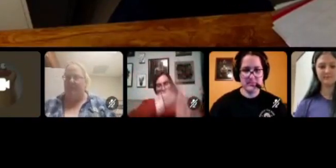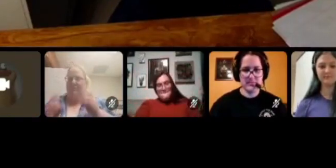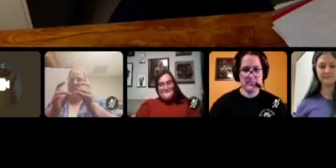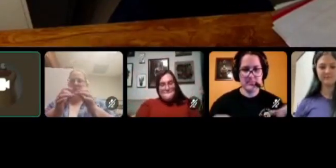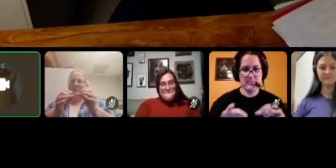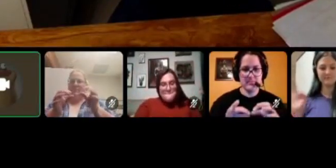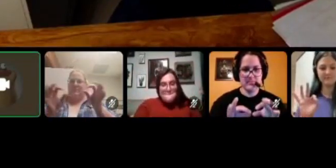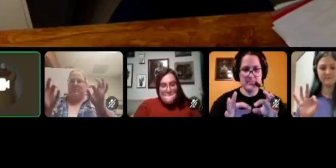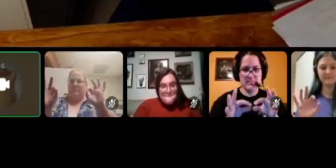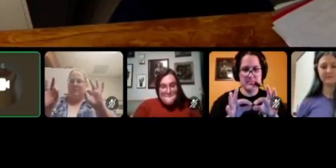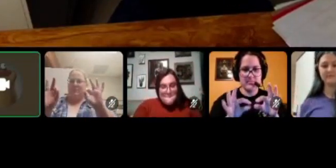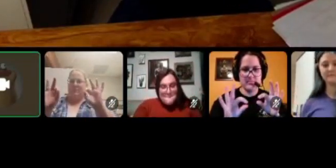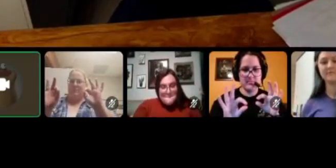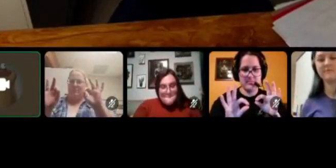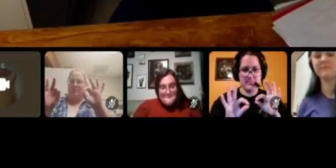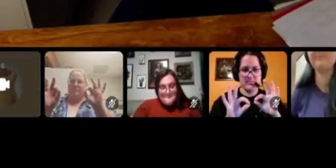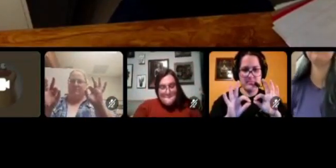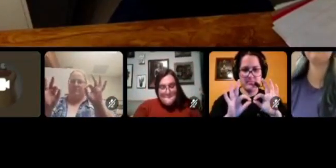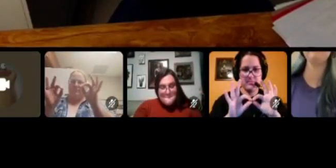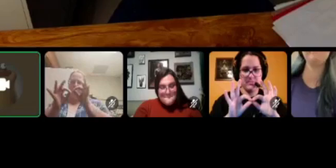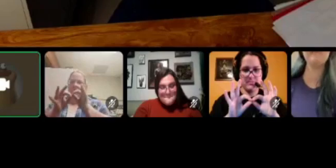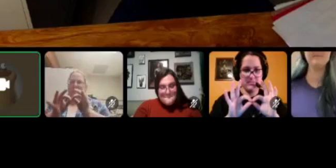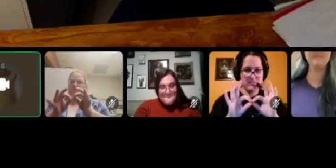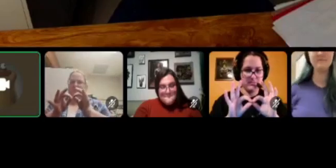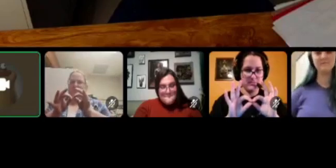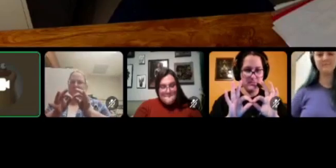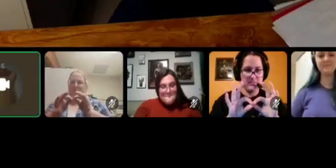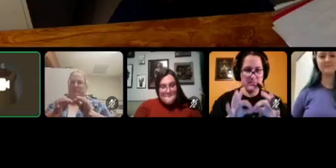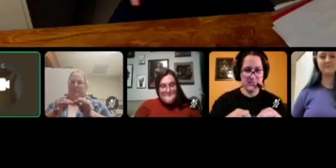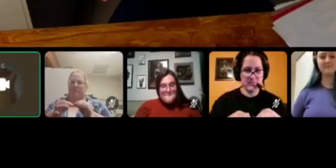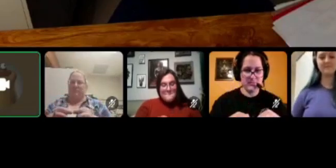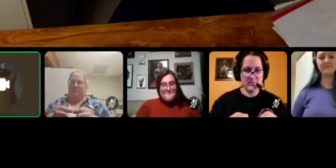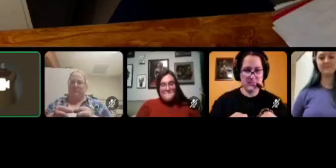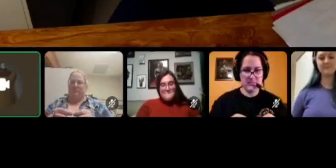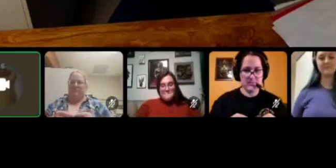You're making F hand shapes. You're starting down here and you're making a circle.